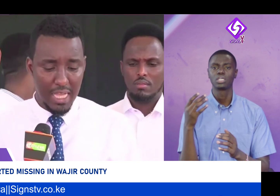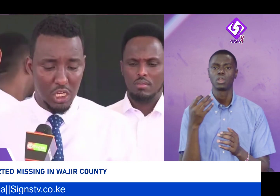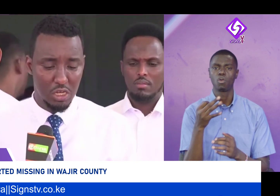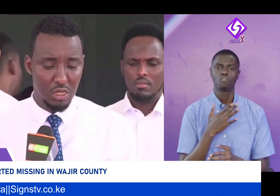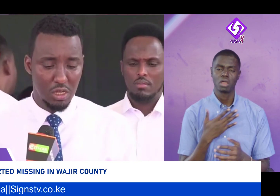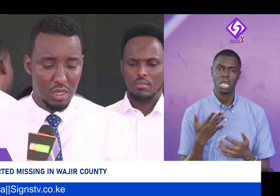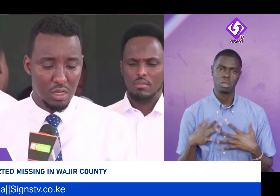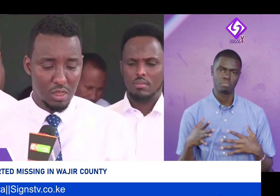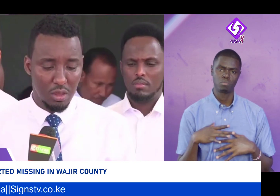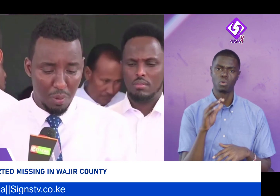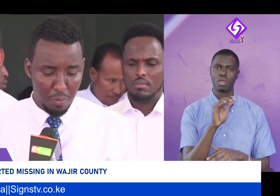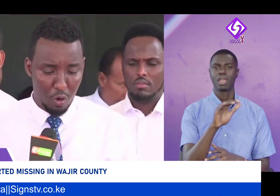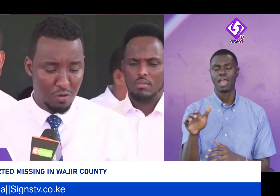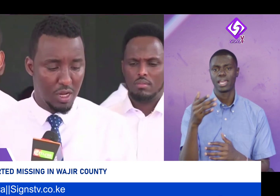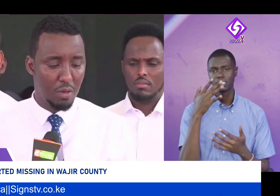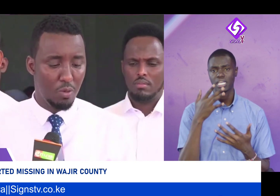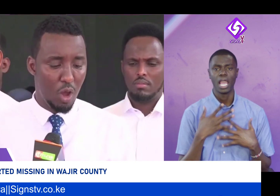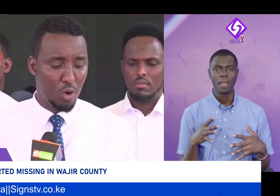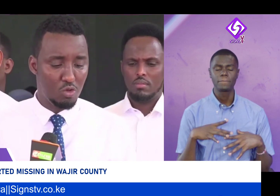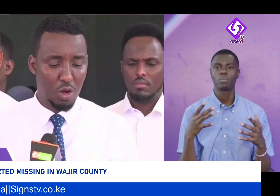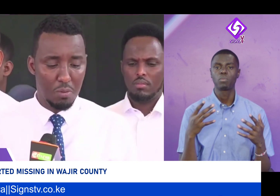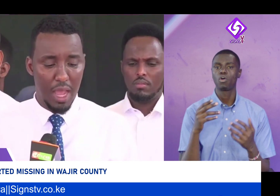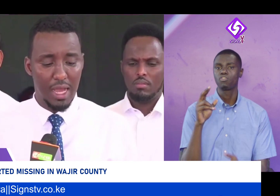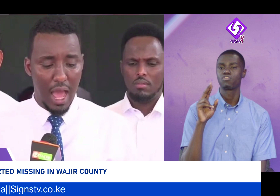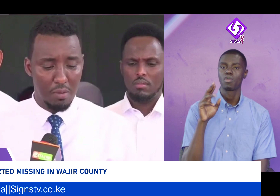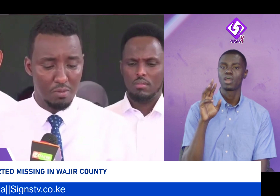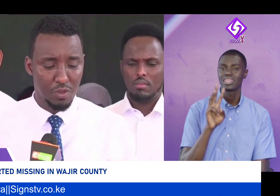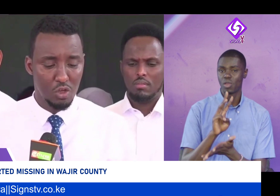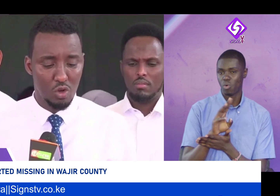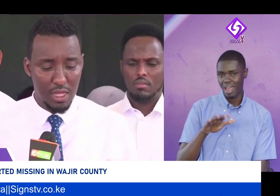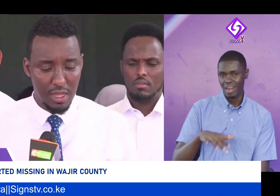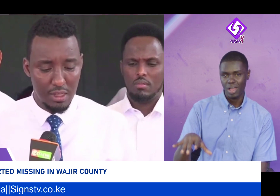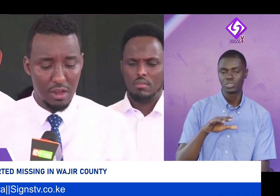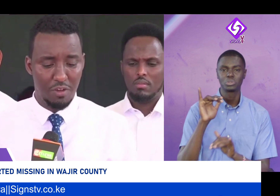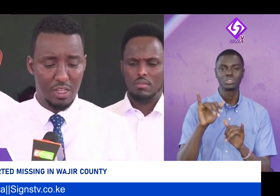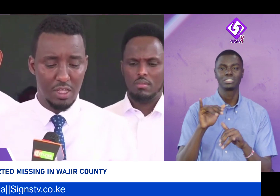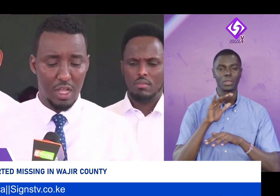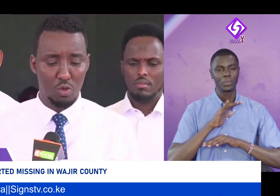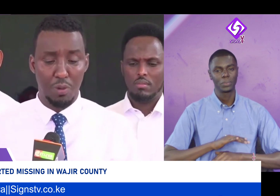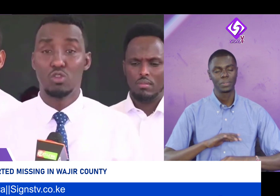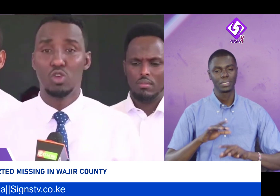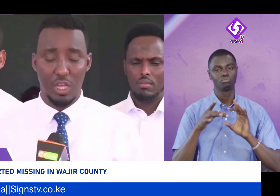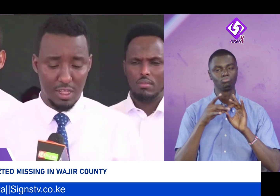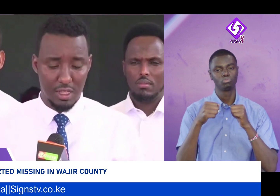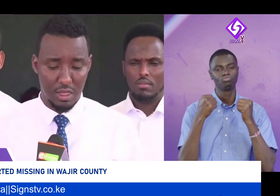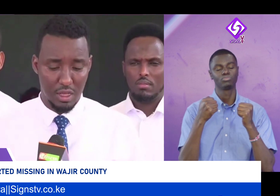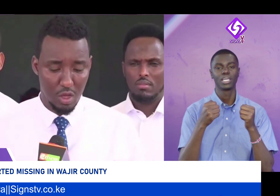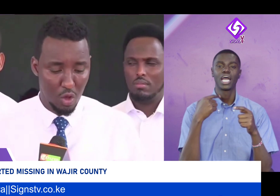urge the people of the Dadajabula ward to remain calm, united, steadfast as we pursue justice. We